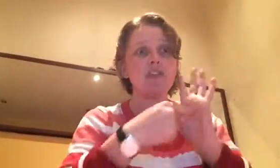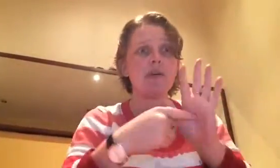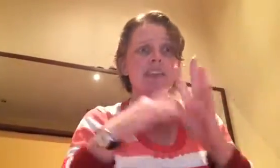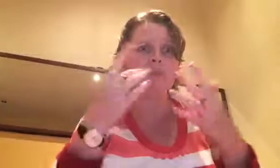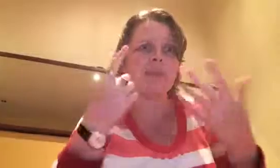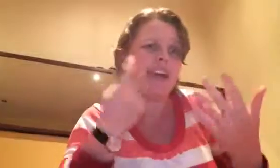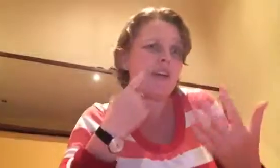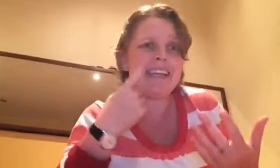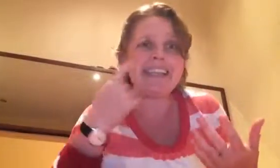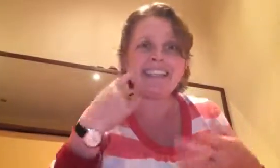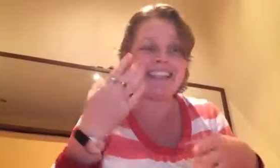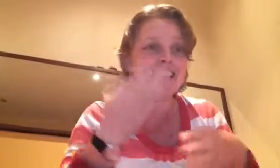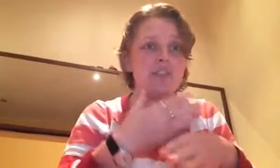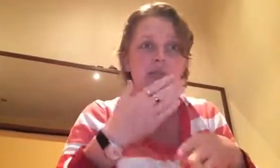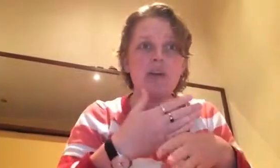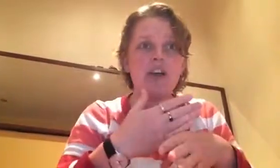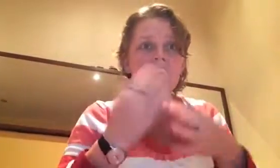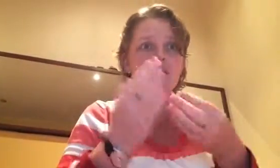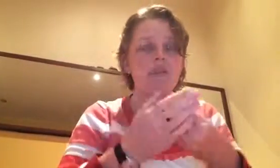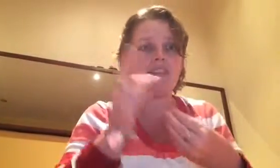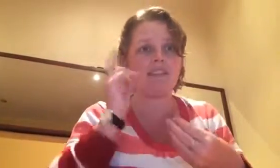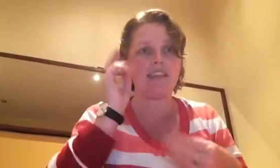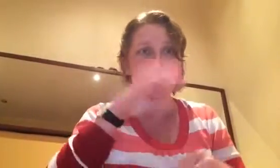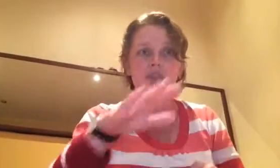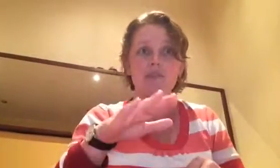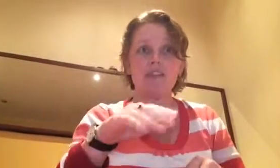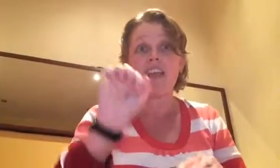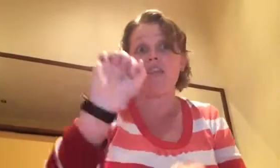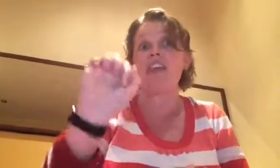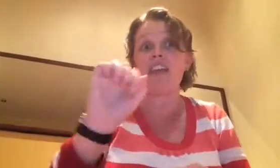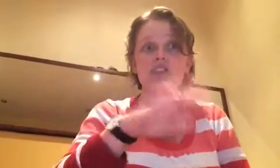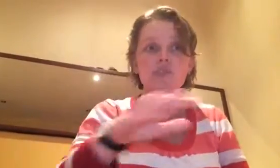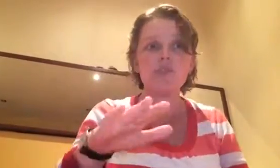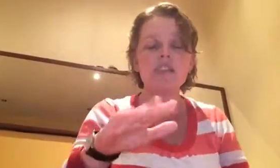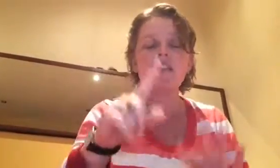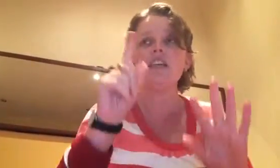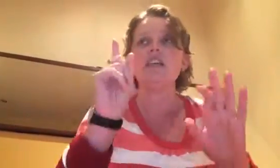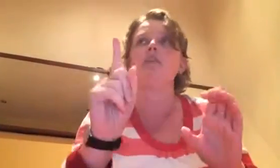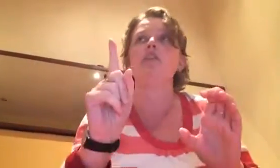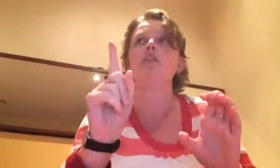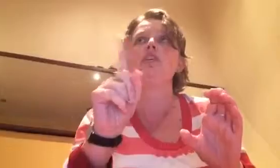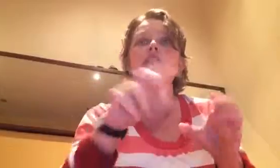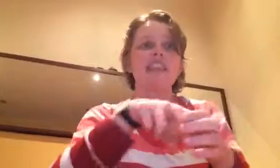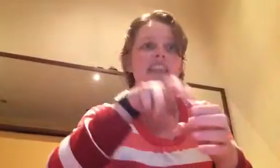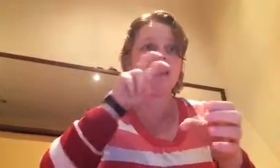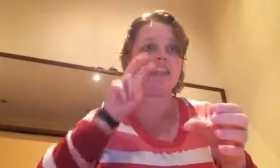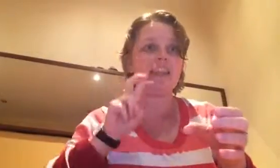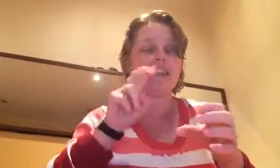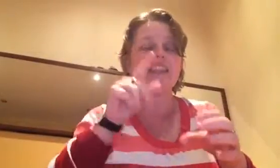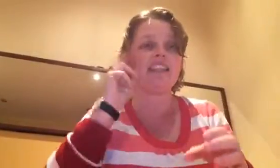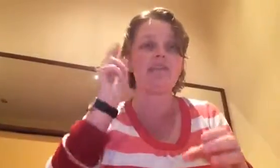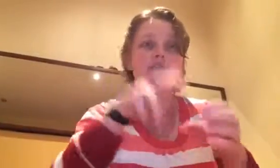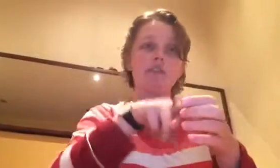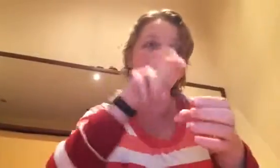showing them how easy it is to work with deaf children and their children, because deaf children are often